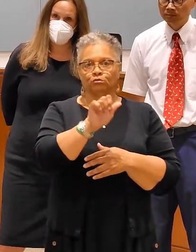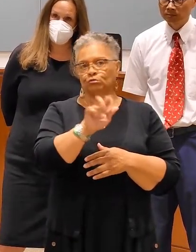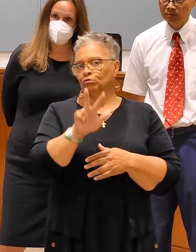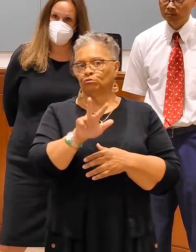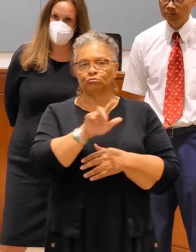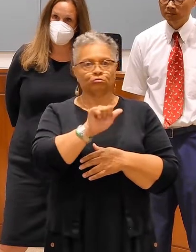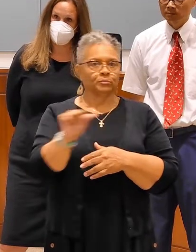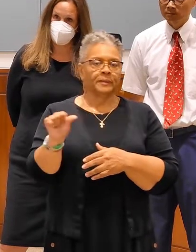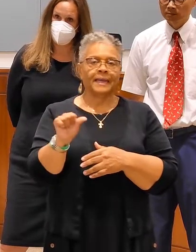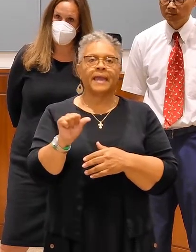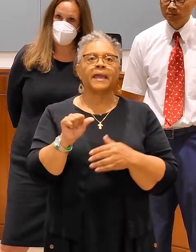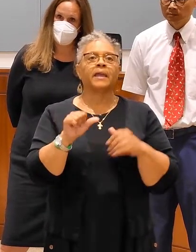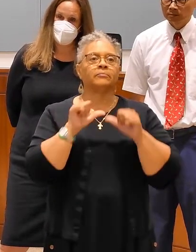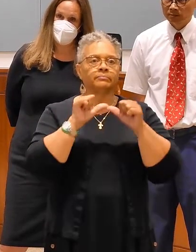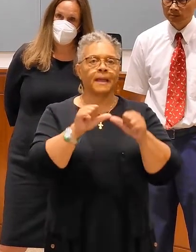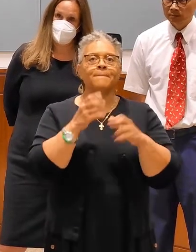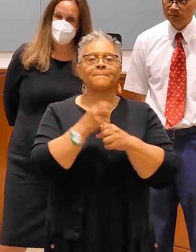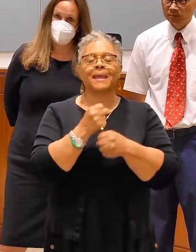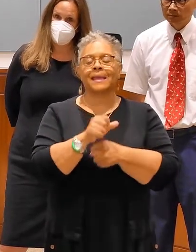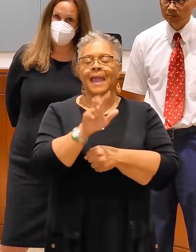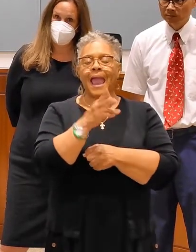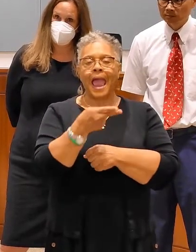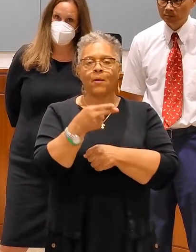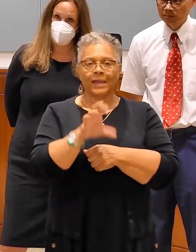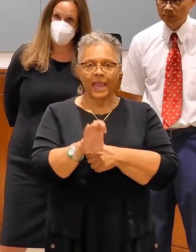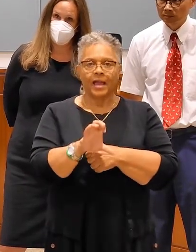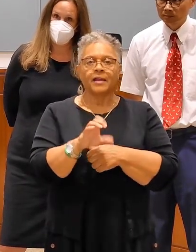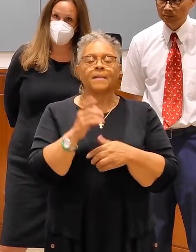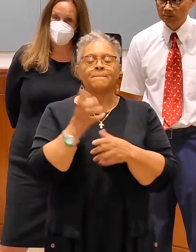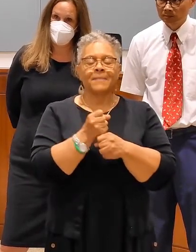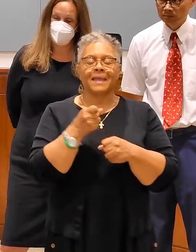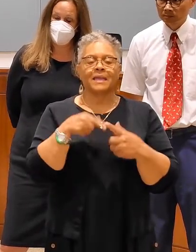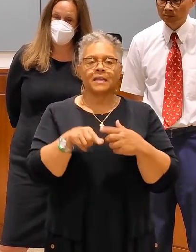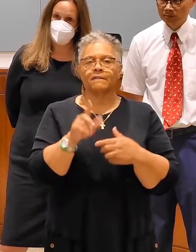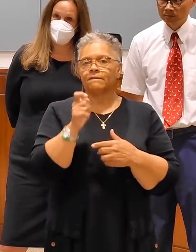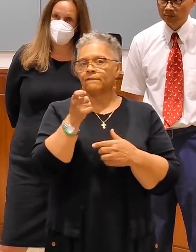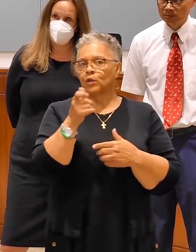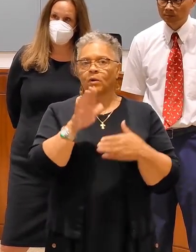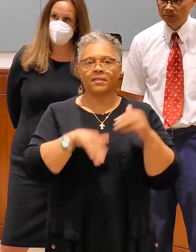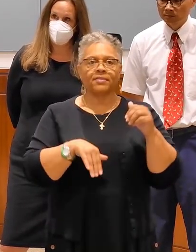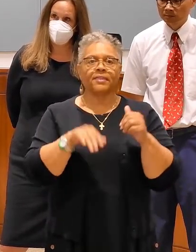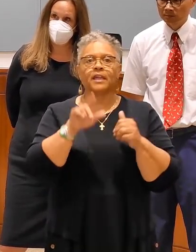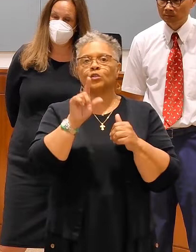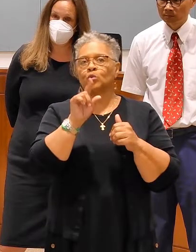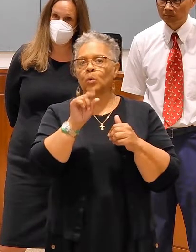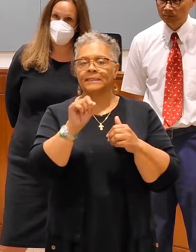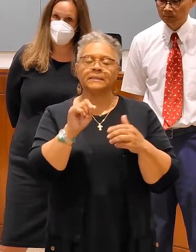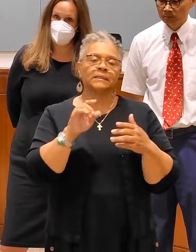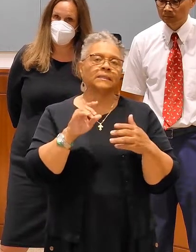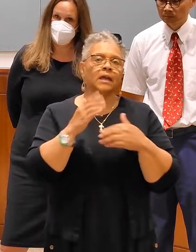County one of fewer than 50 counties across our nation to hold that distinction.